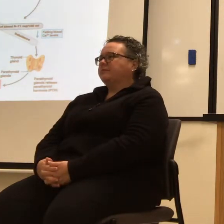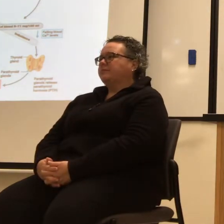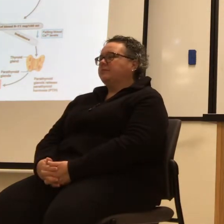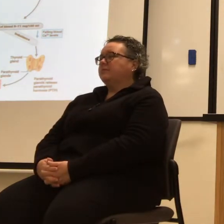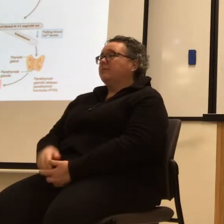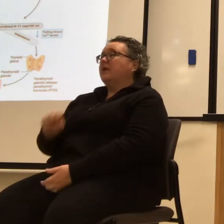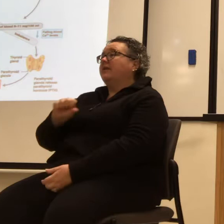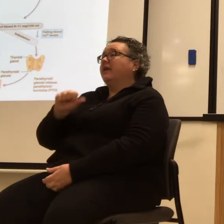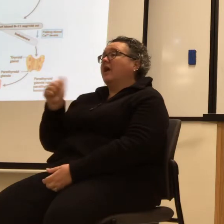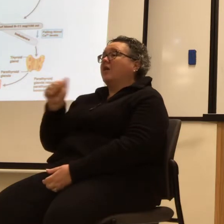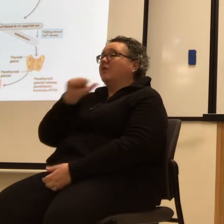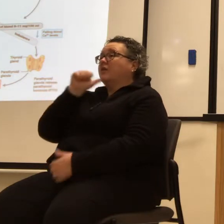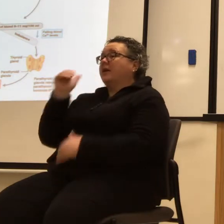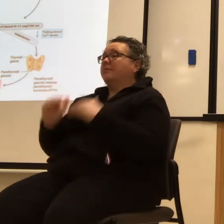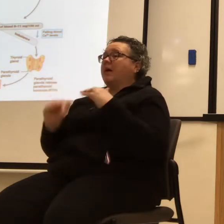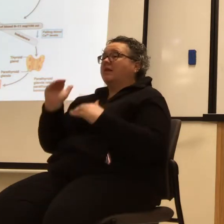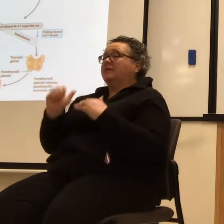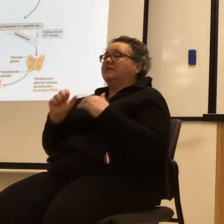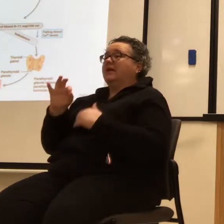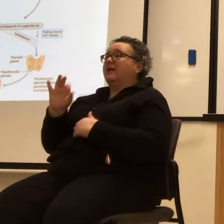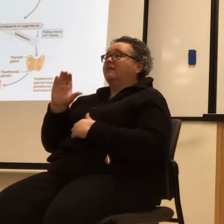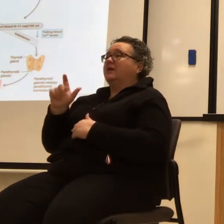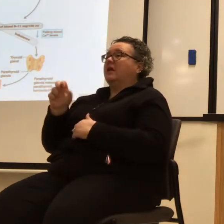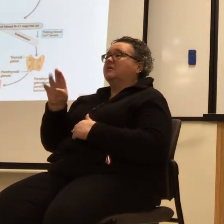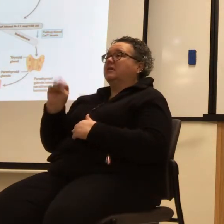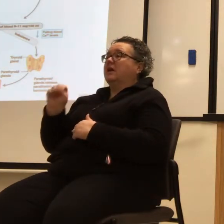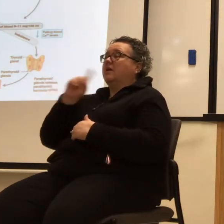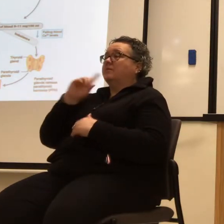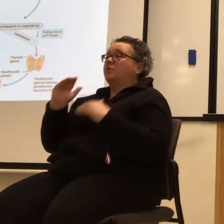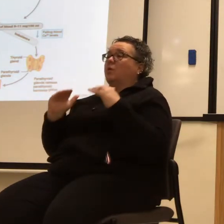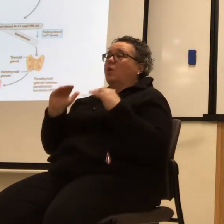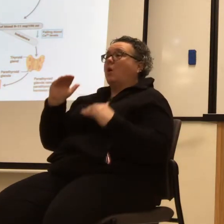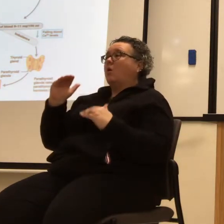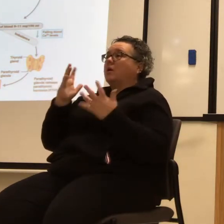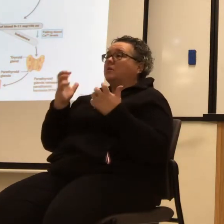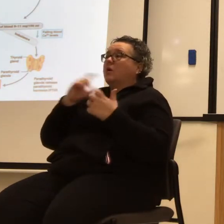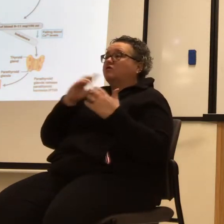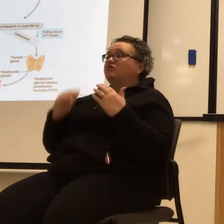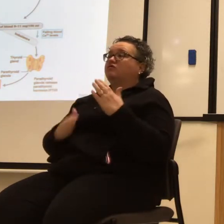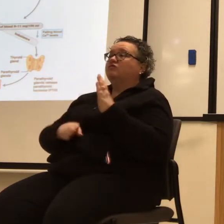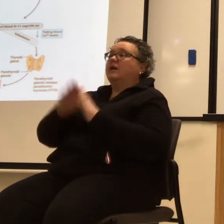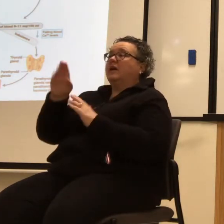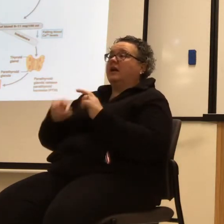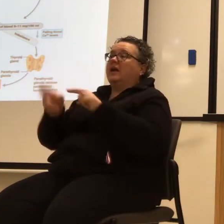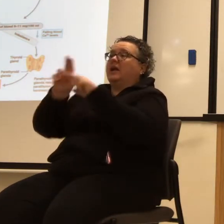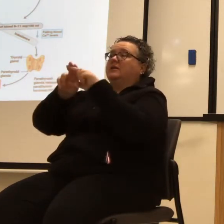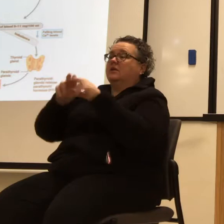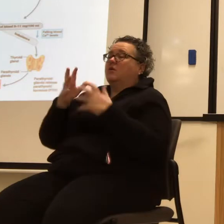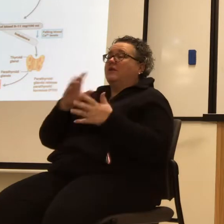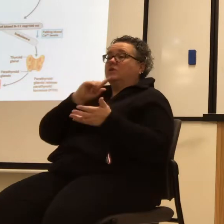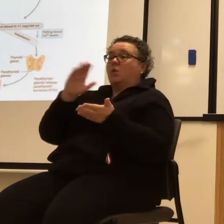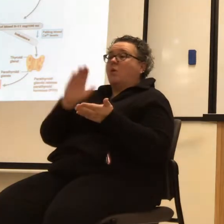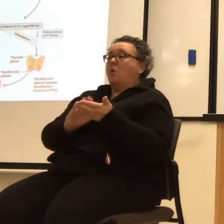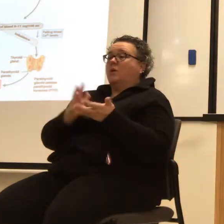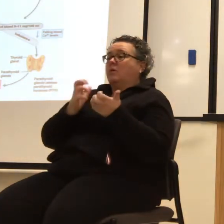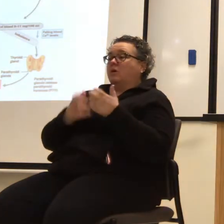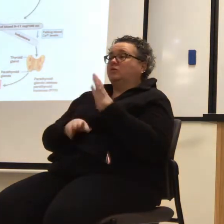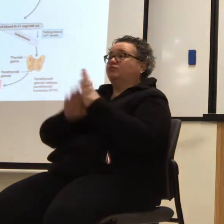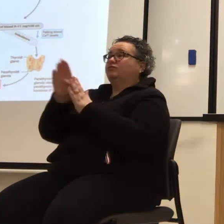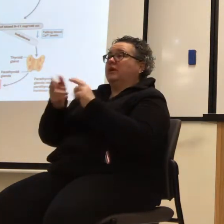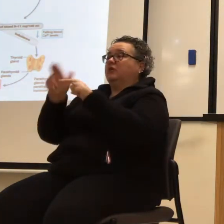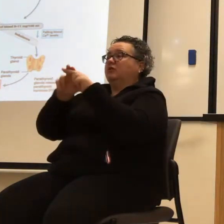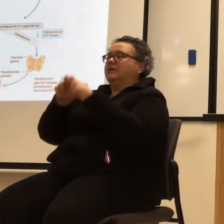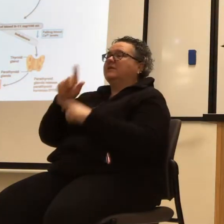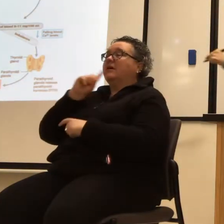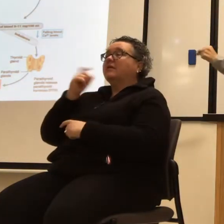The other imbalance, if calcium is too low and you want to raise it in the blood, if calcium in the blood is too low and you want to raise it, there's actually